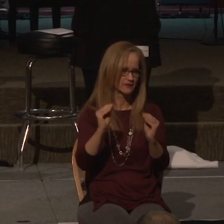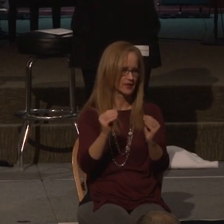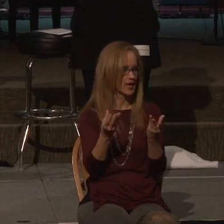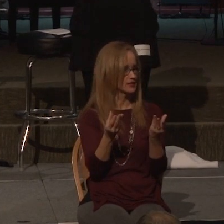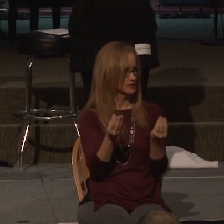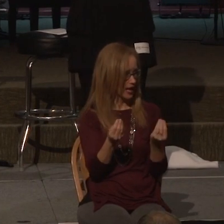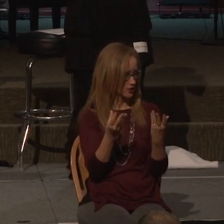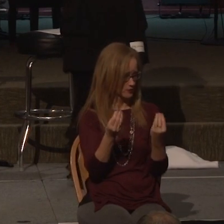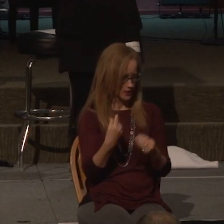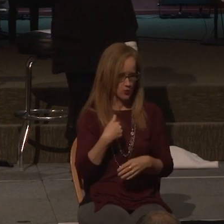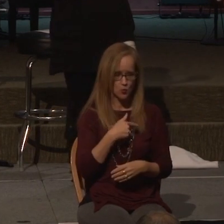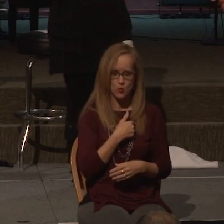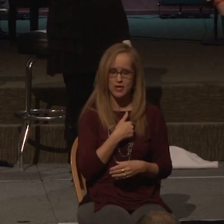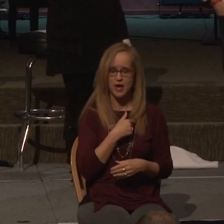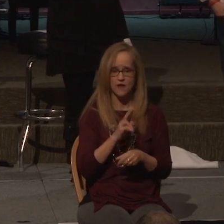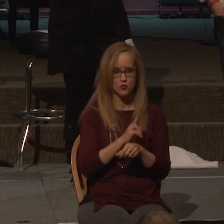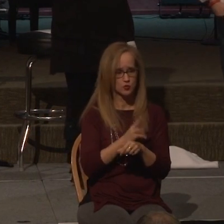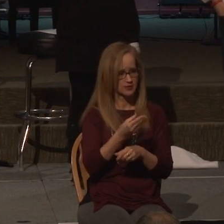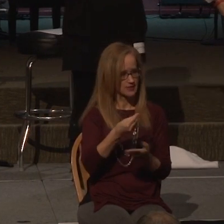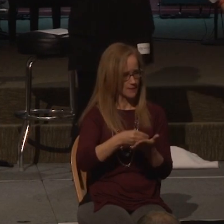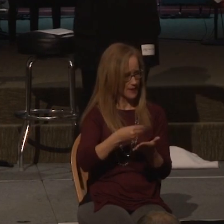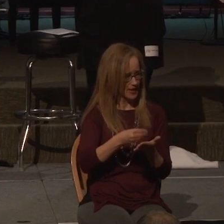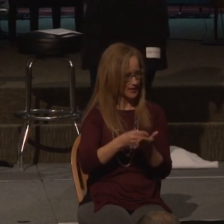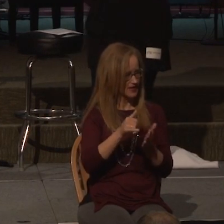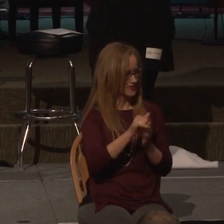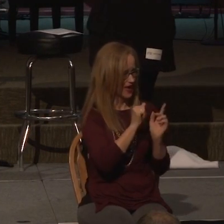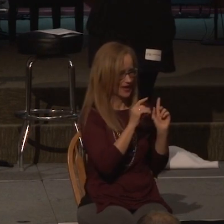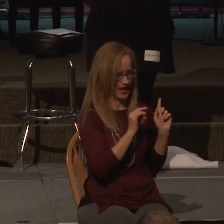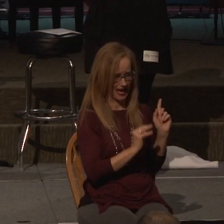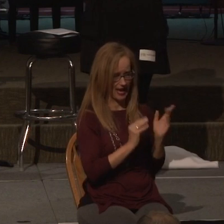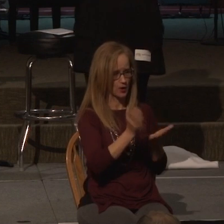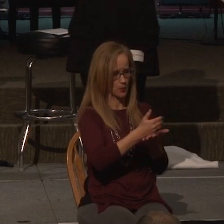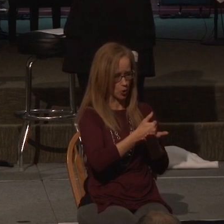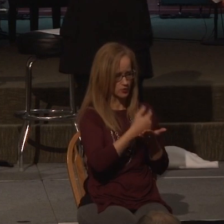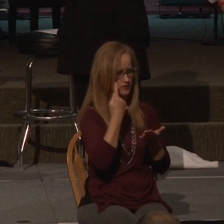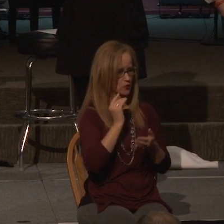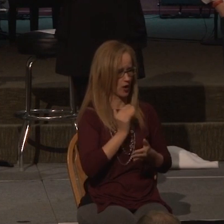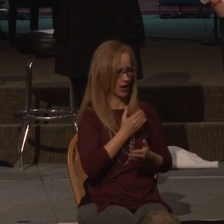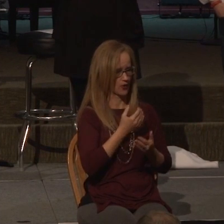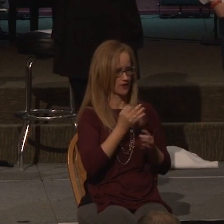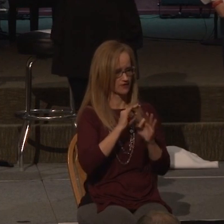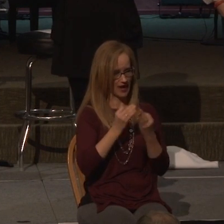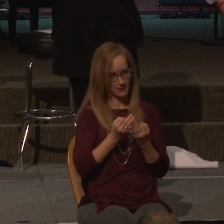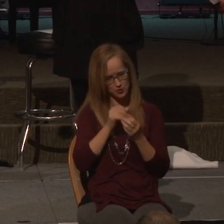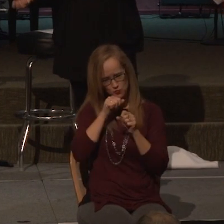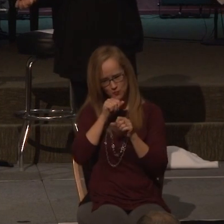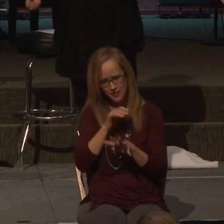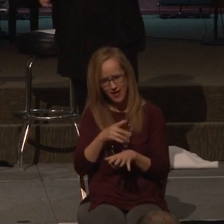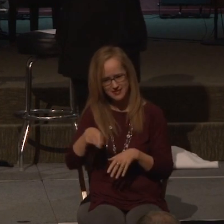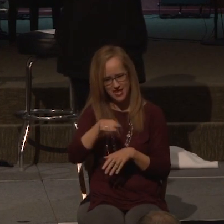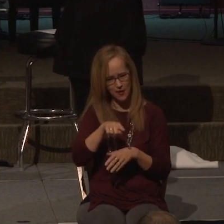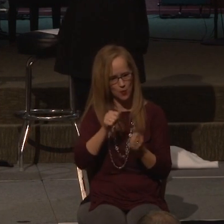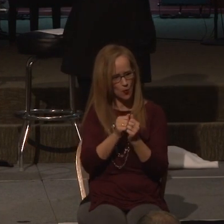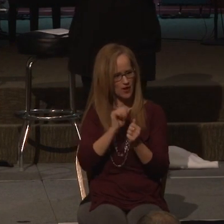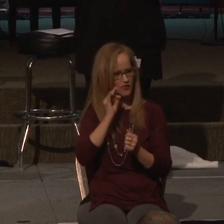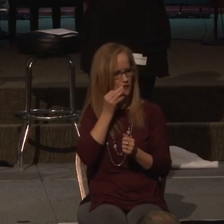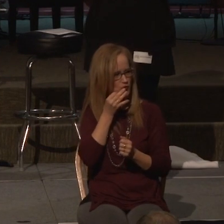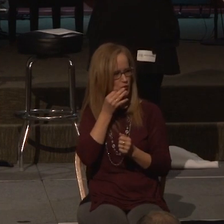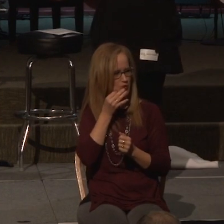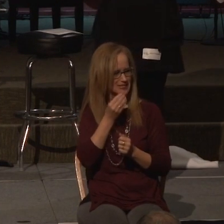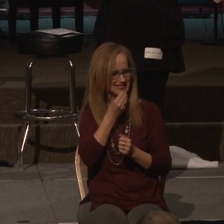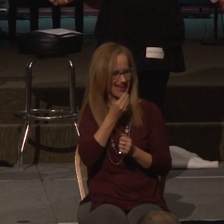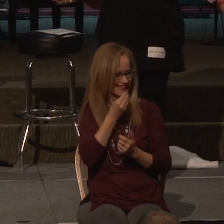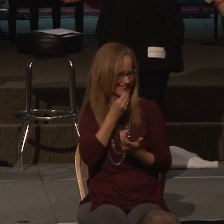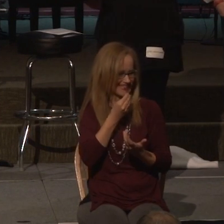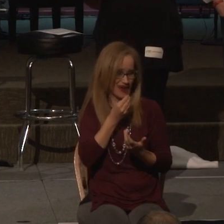Tangibly, we've gotten to use the money that, you know, Adam earns for our family to bless him with just fruit snacks. And for 15 kids,